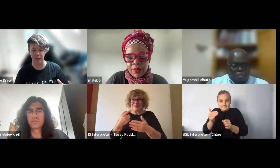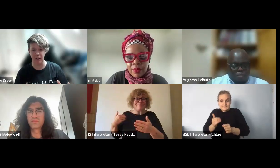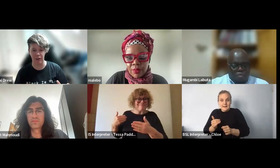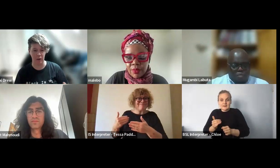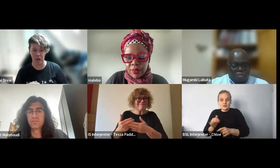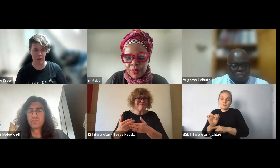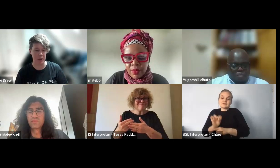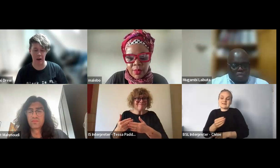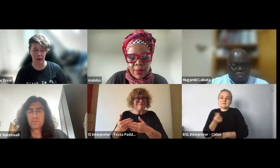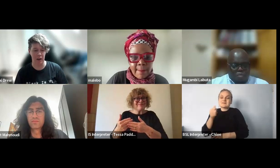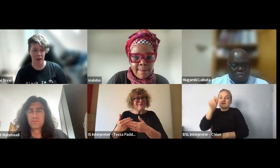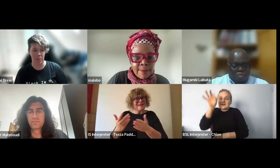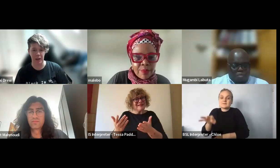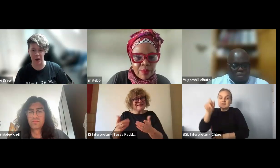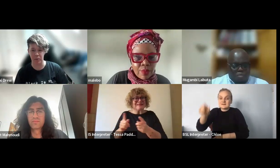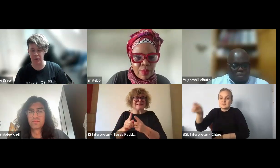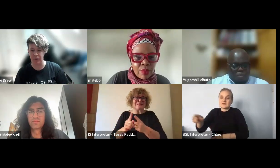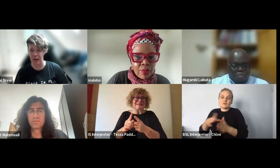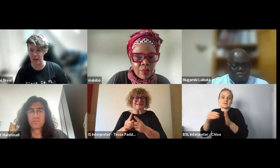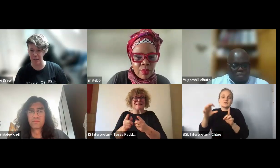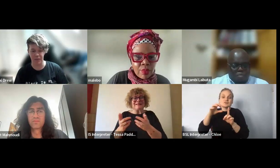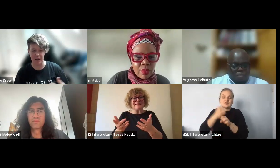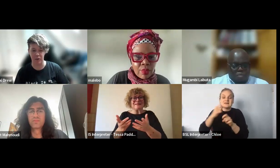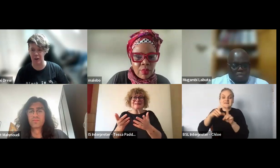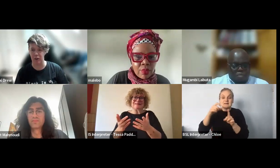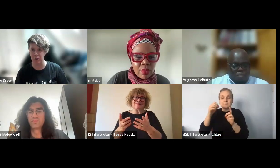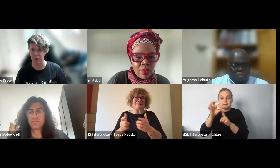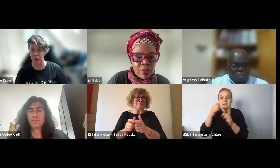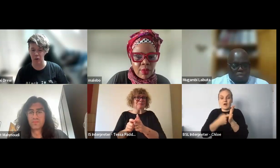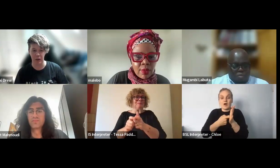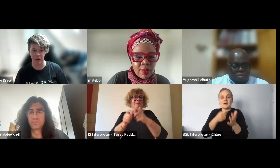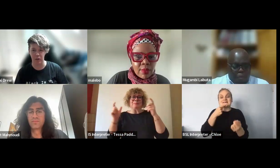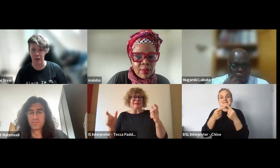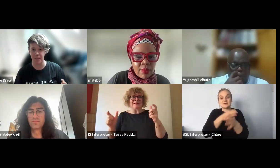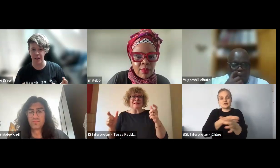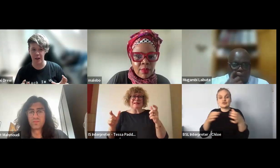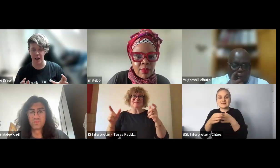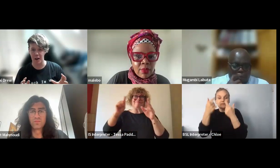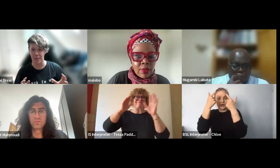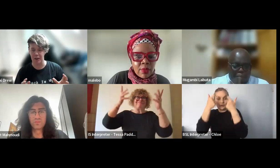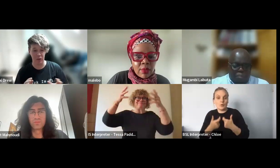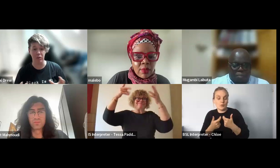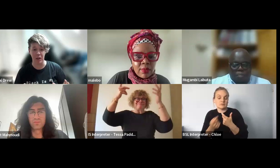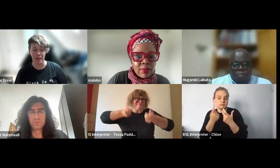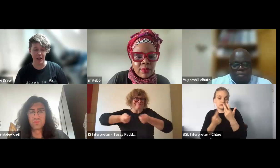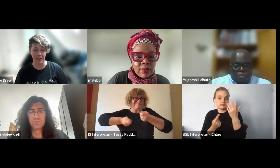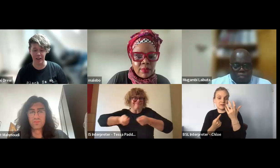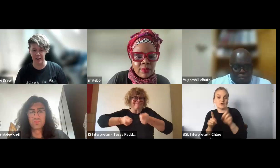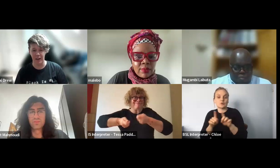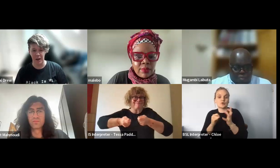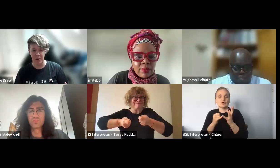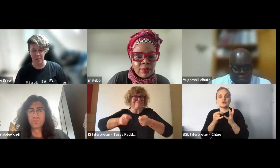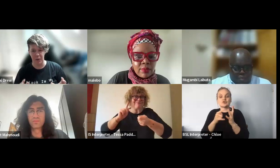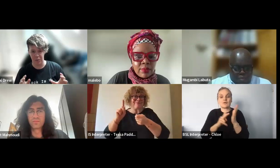select citizens. So GDPR being an example of that, data transference laws, etc., and sovereign